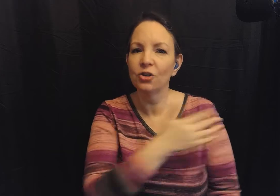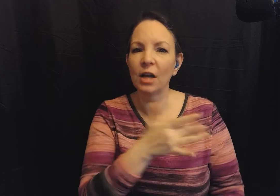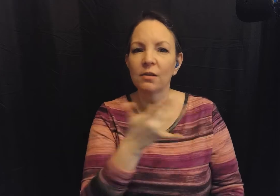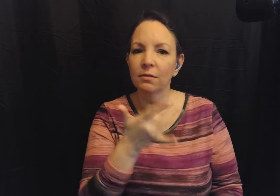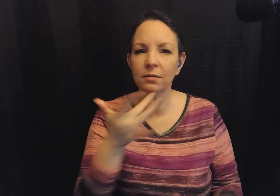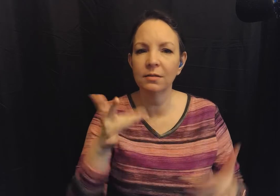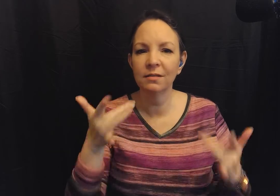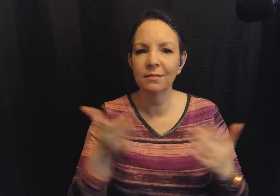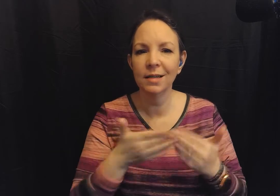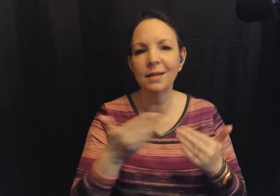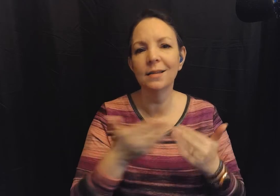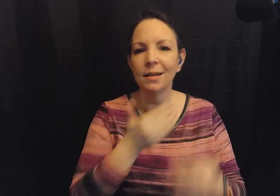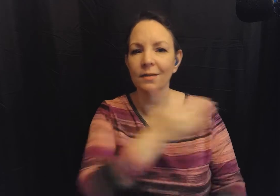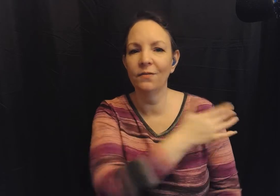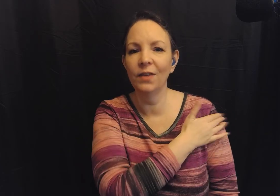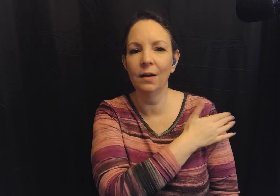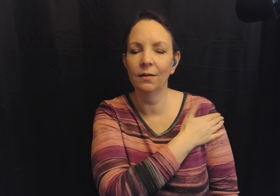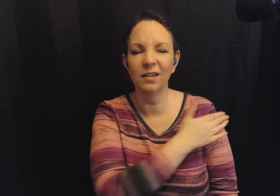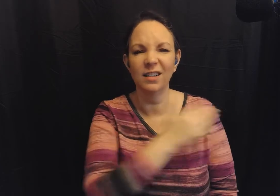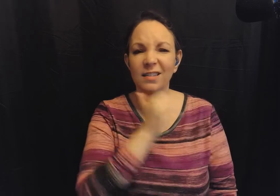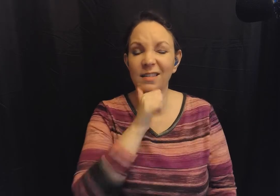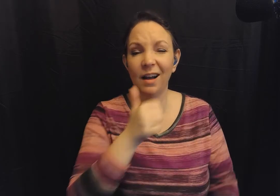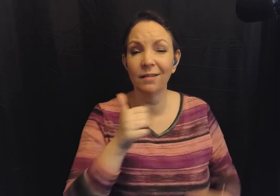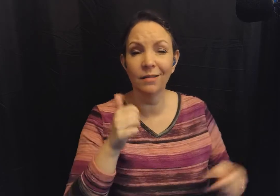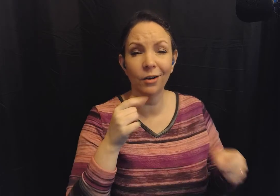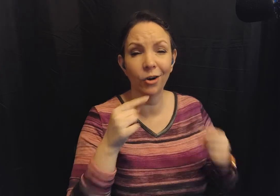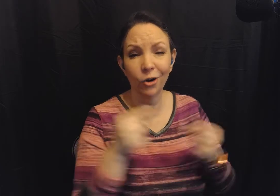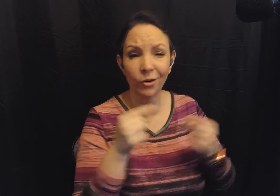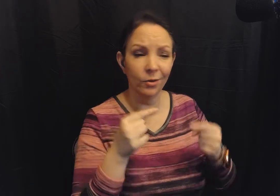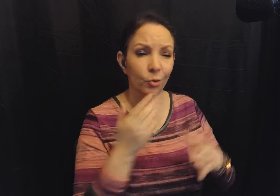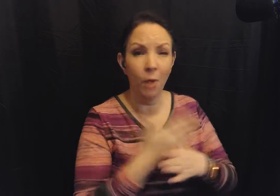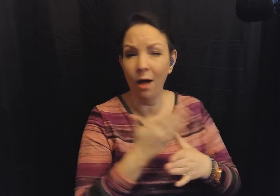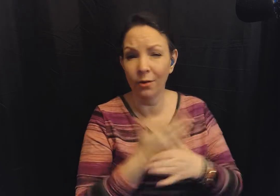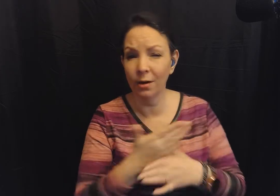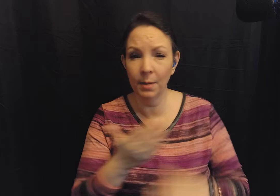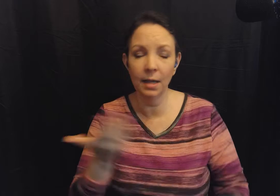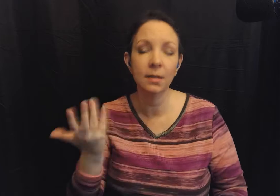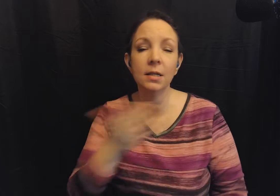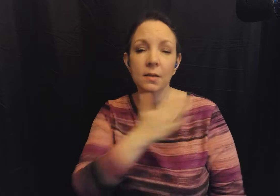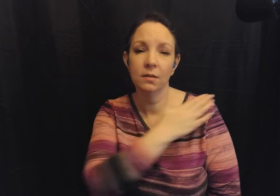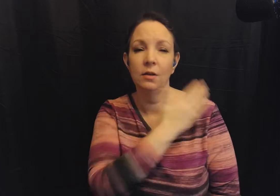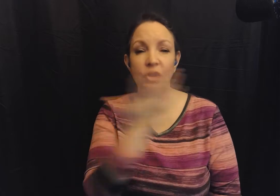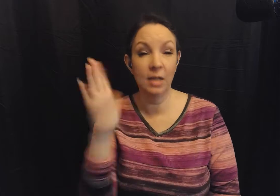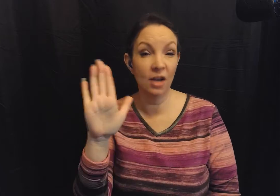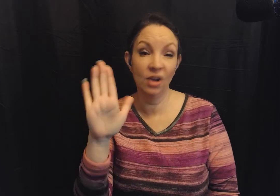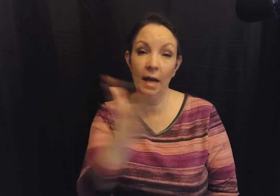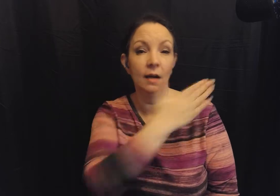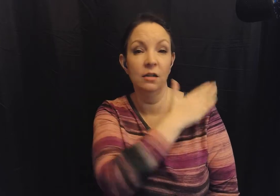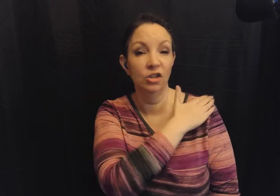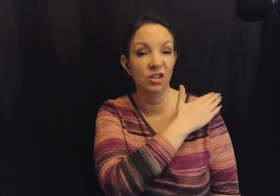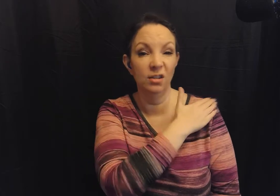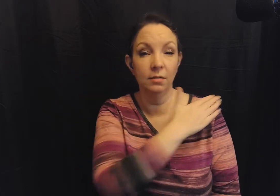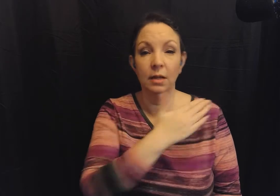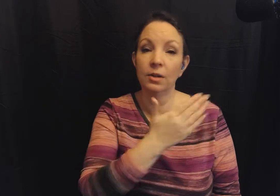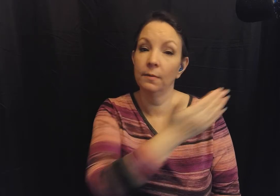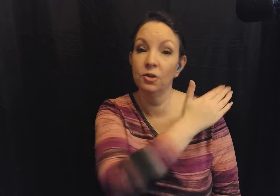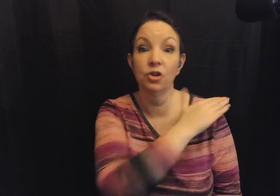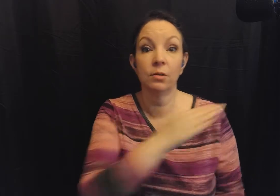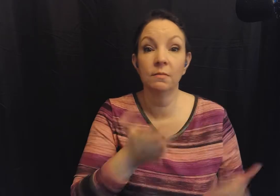gentle, easy feel, and it does not hurt or bother anybody. So just take your hand and just do a